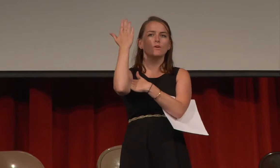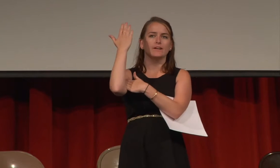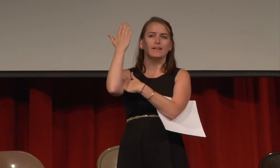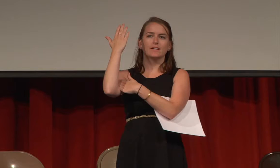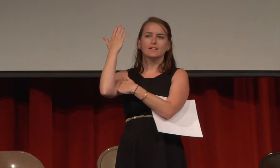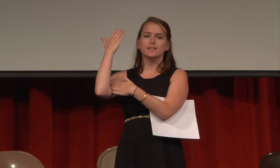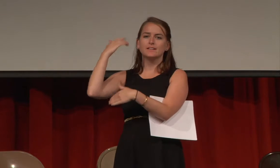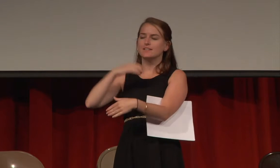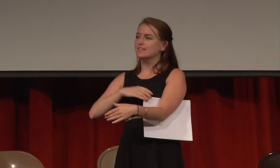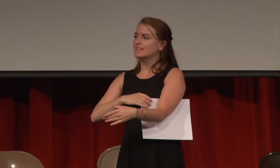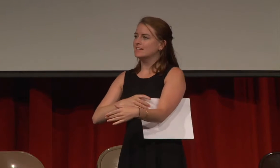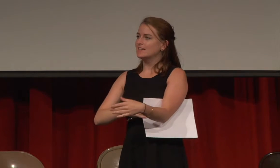morning.